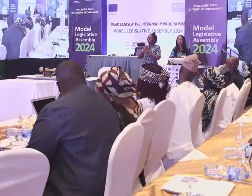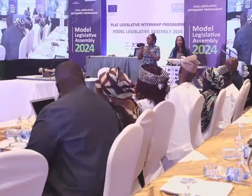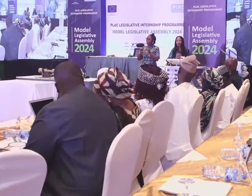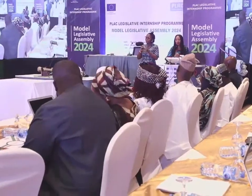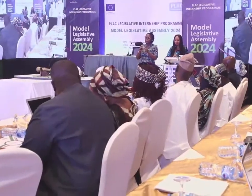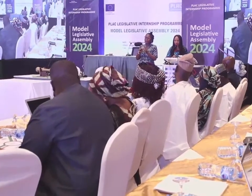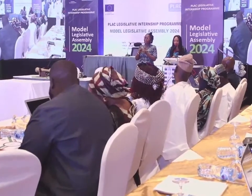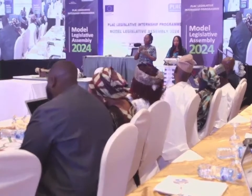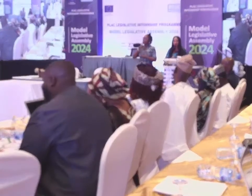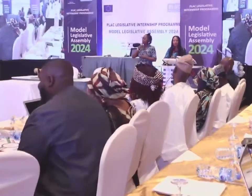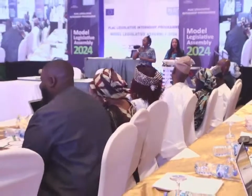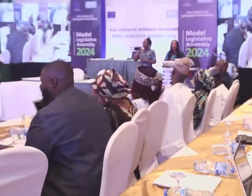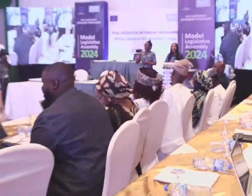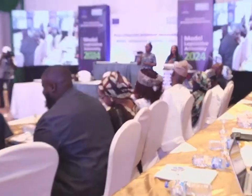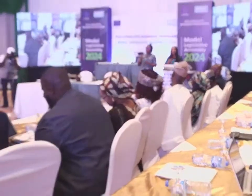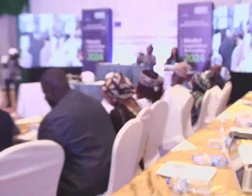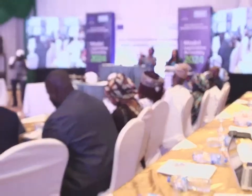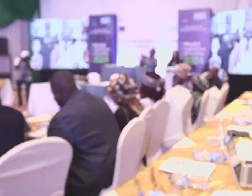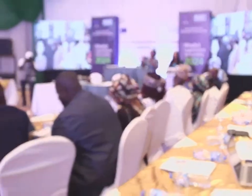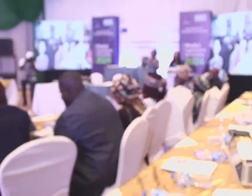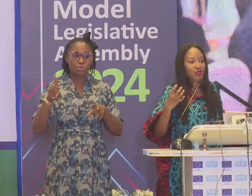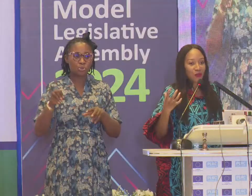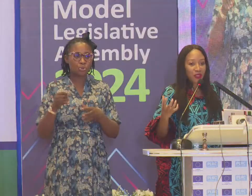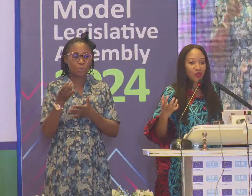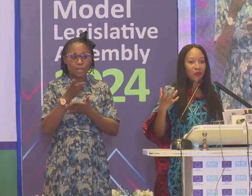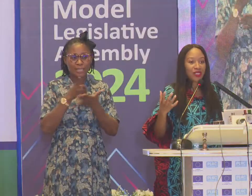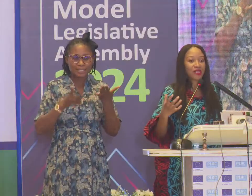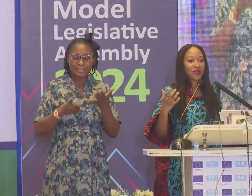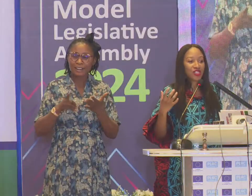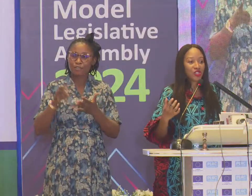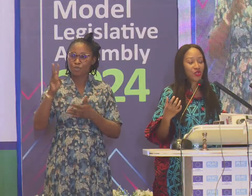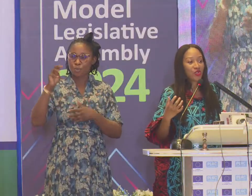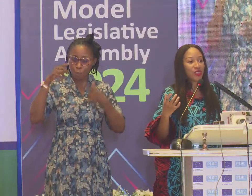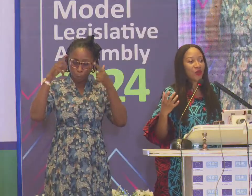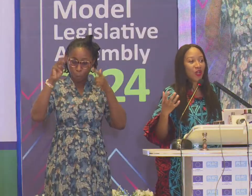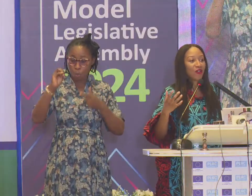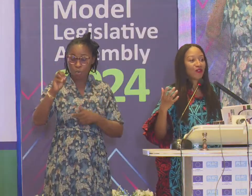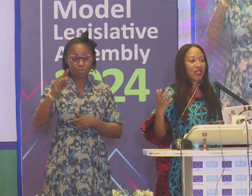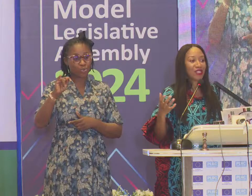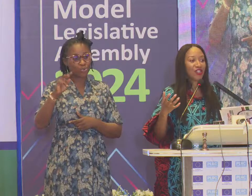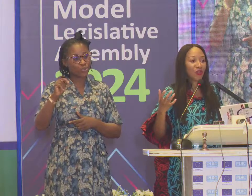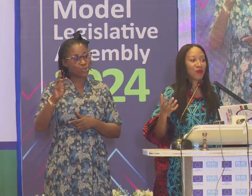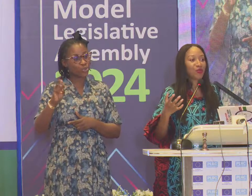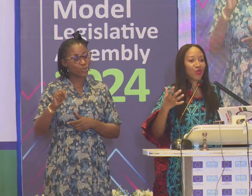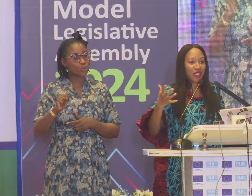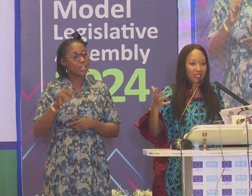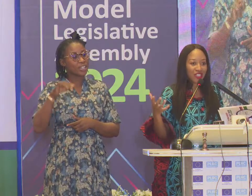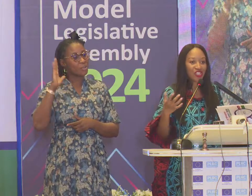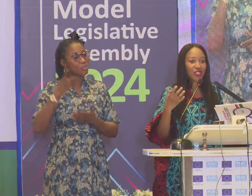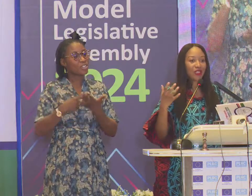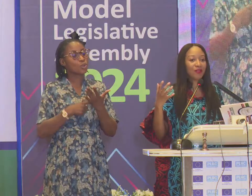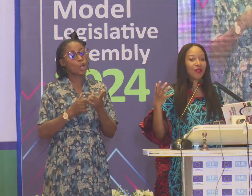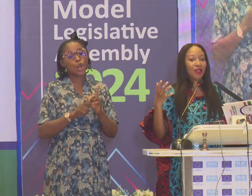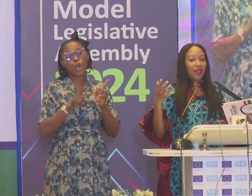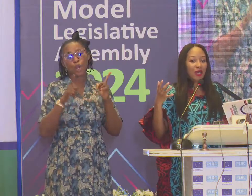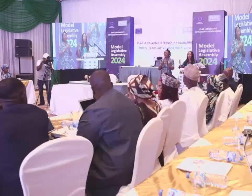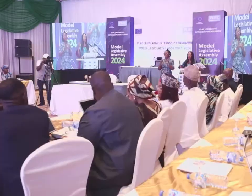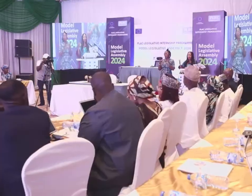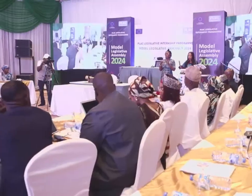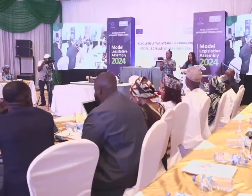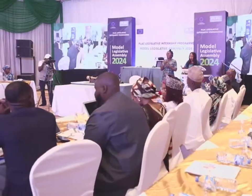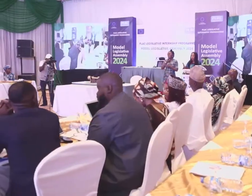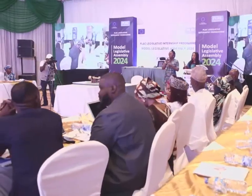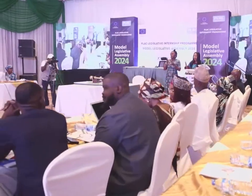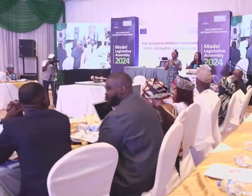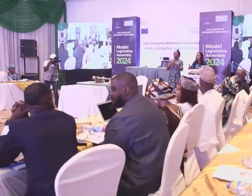draft motions. They are going to discuss topical political issues. So it's a way of getting young people to engage in